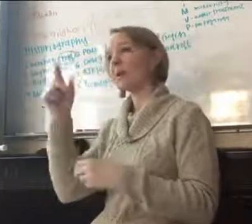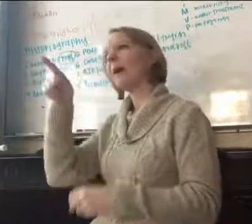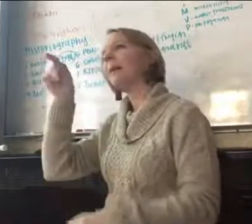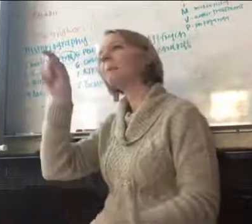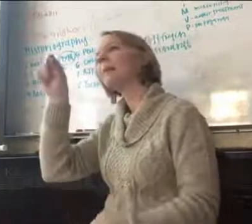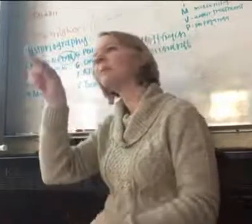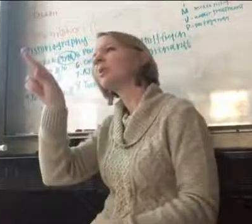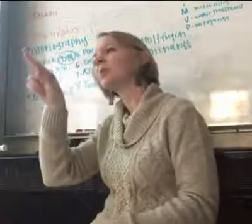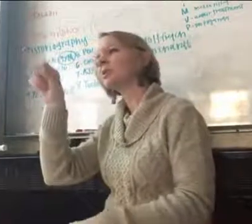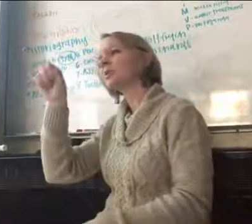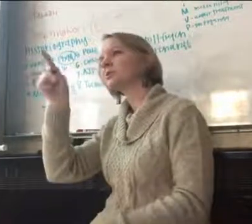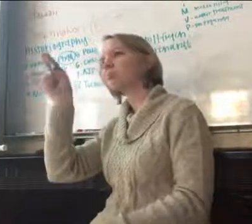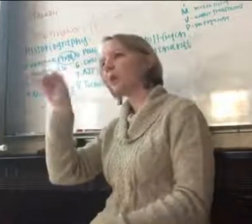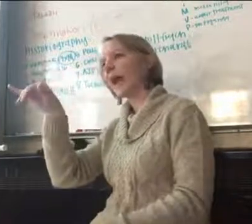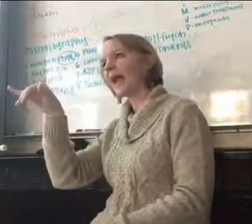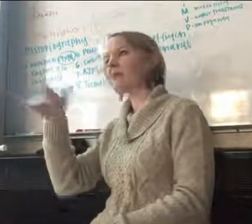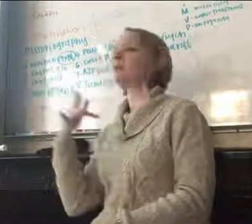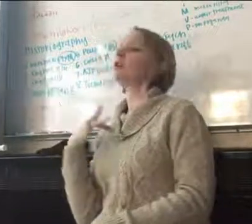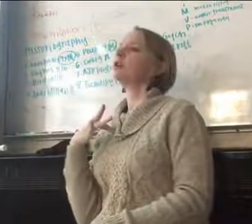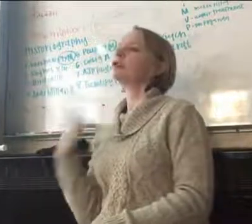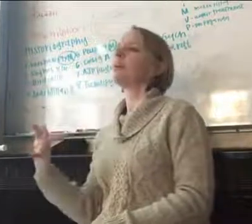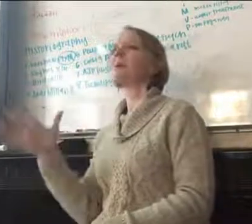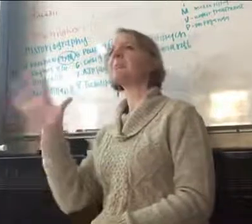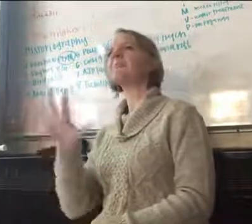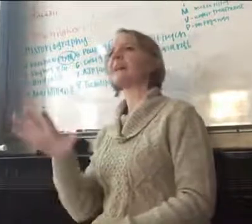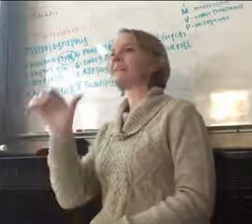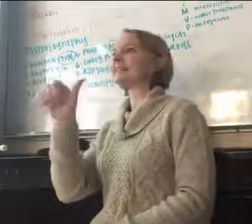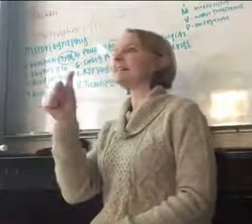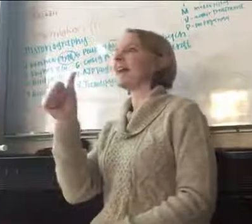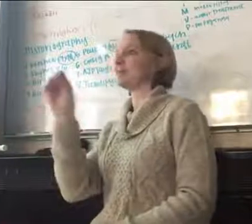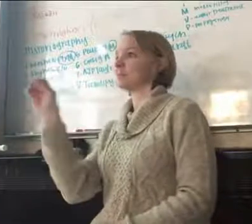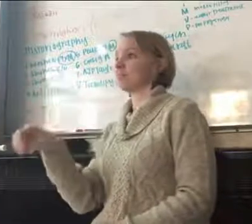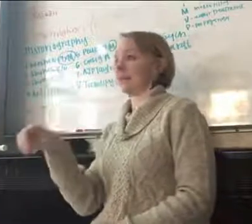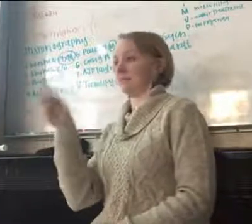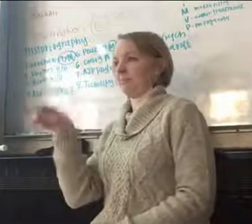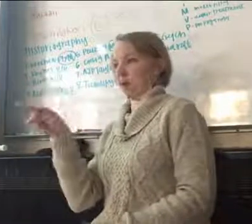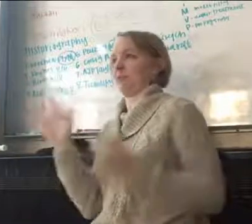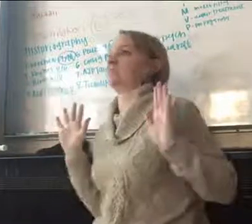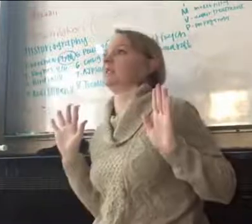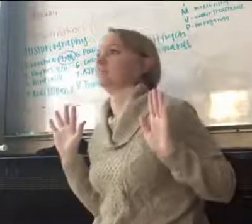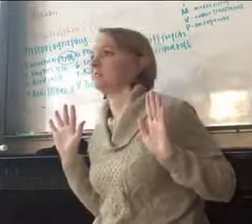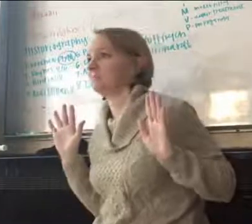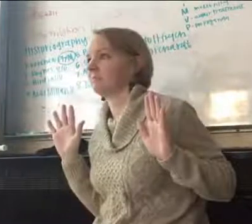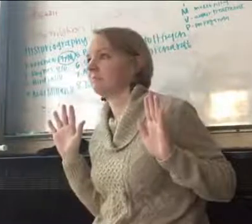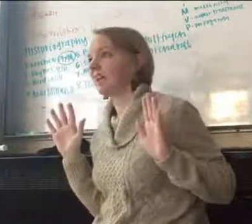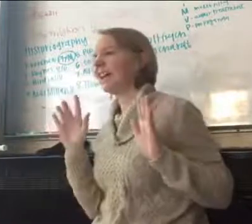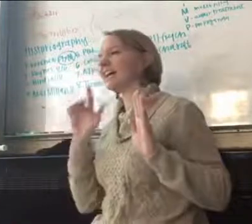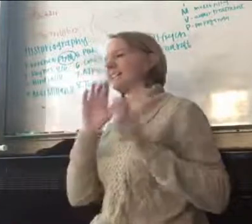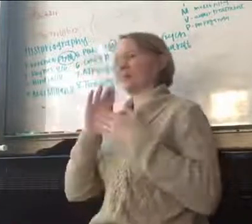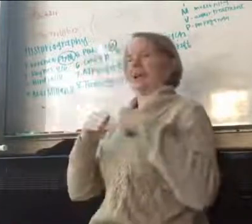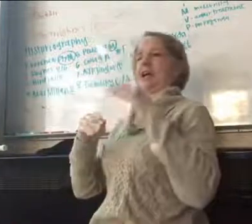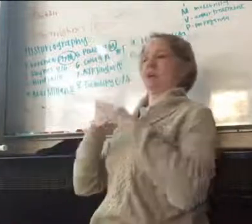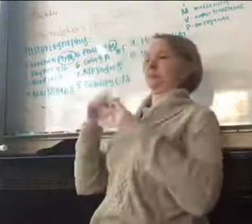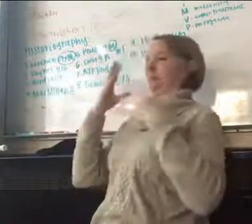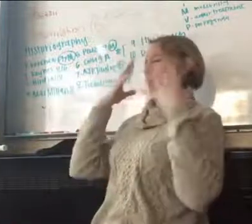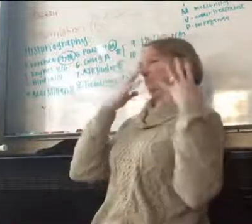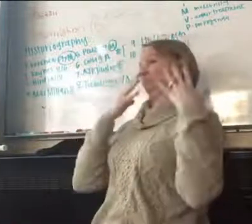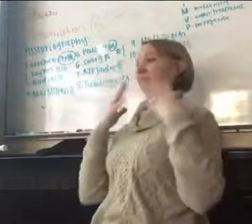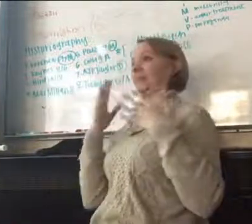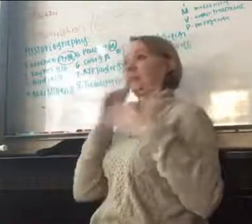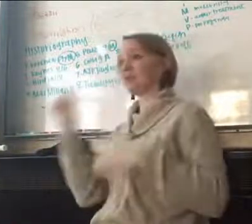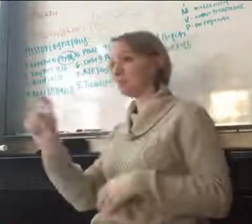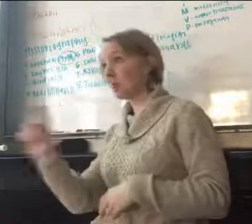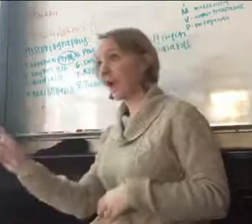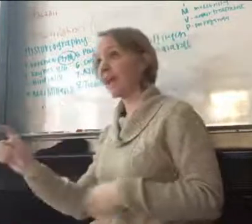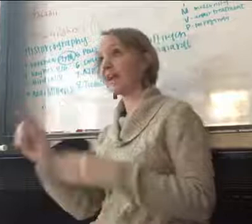spray is usually maybe 10% pepper. That's it. You get really uncomfortable, they would spray it into the trenches, you would